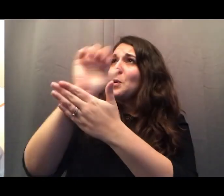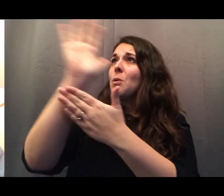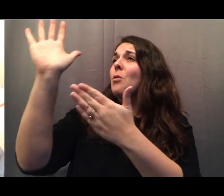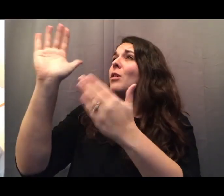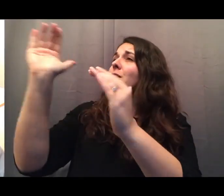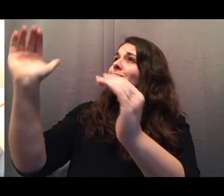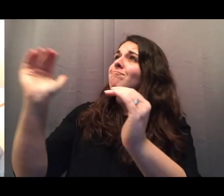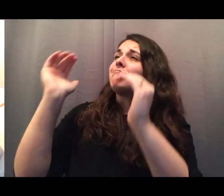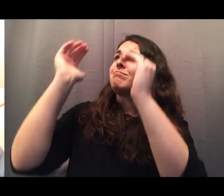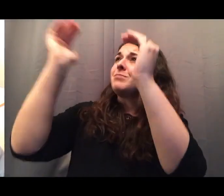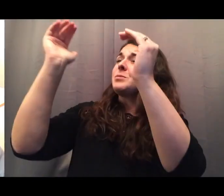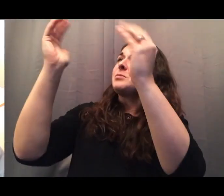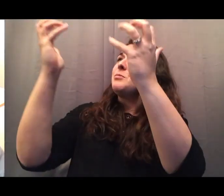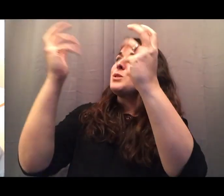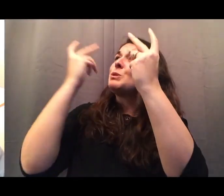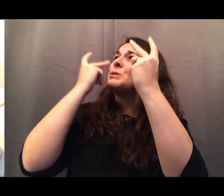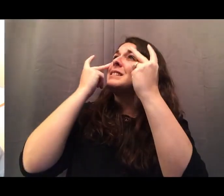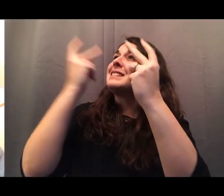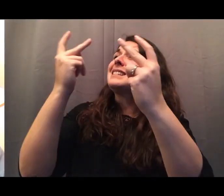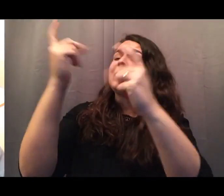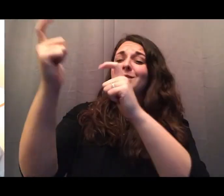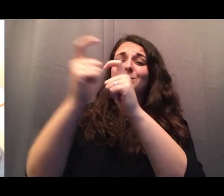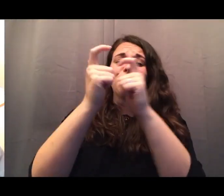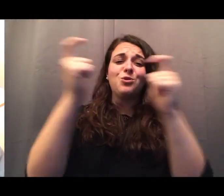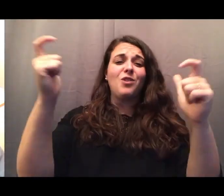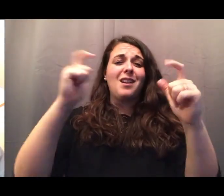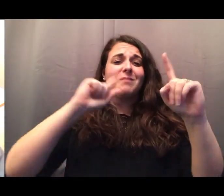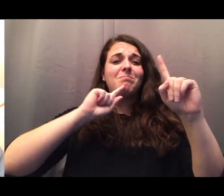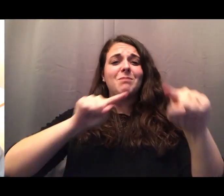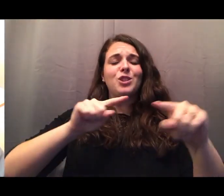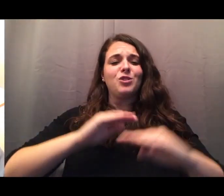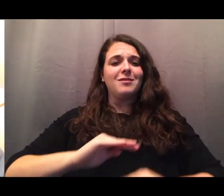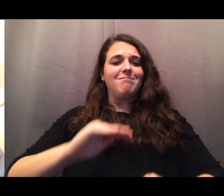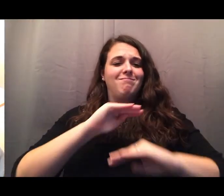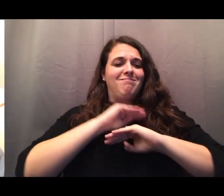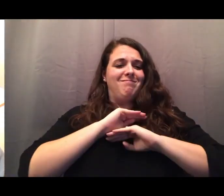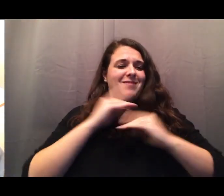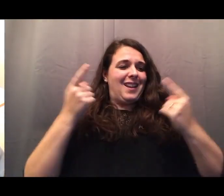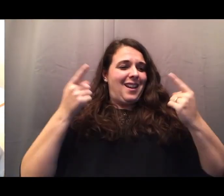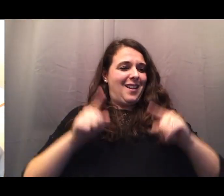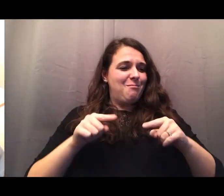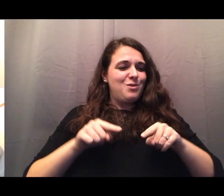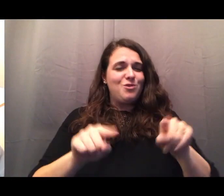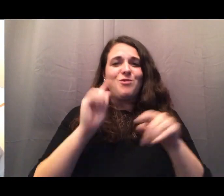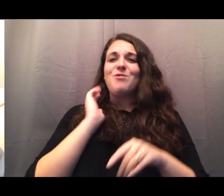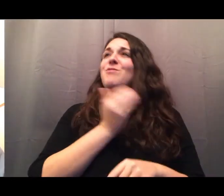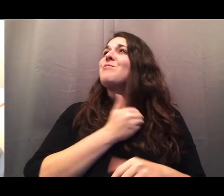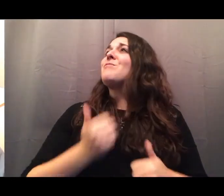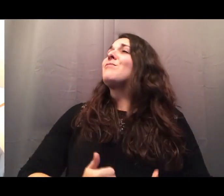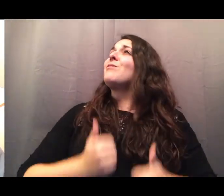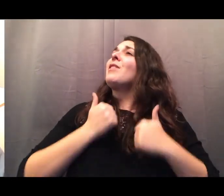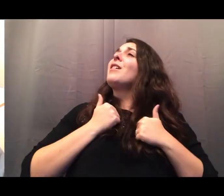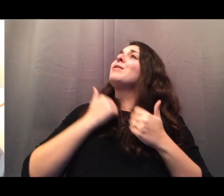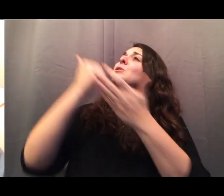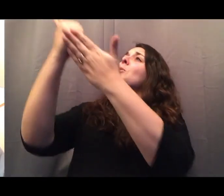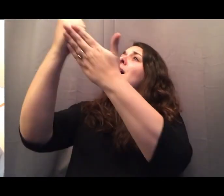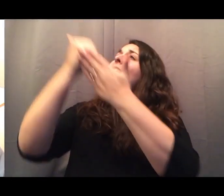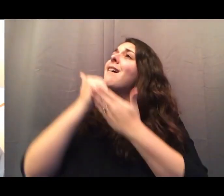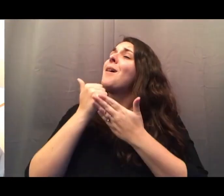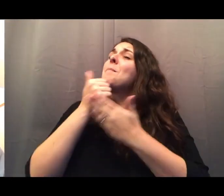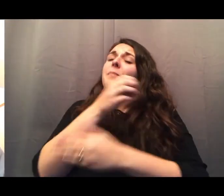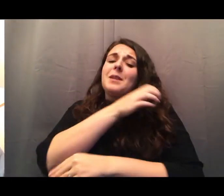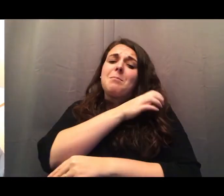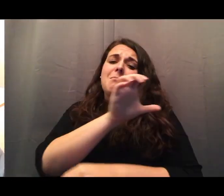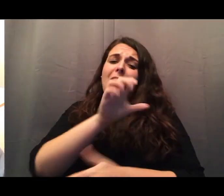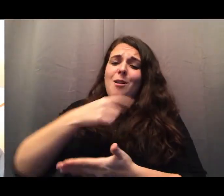you. Lord, we want to fulfill your great commission during our lifetime. So we ask that you empower